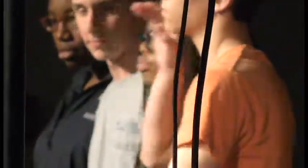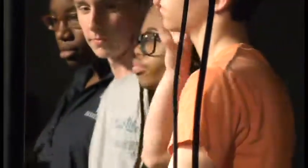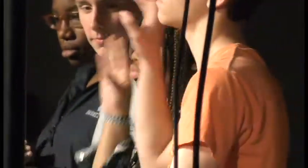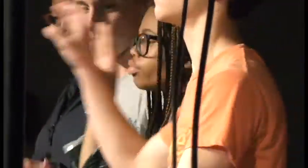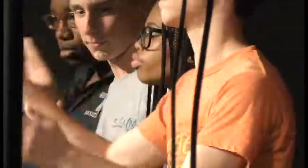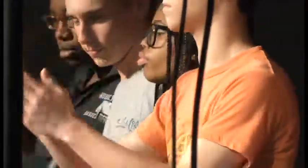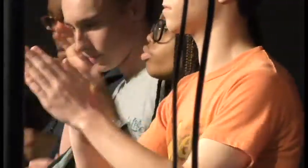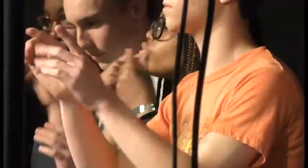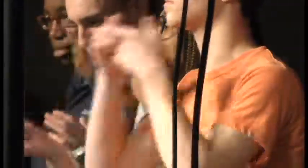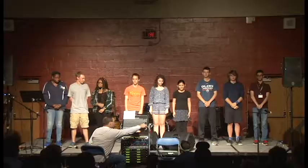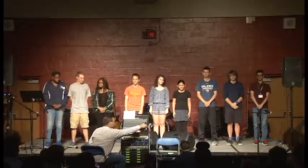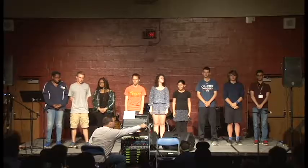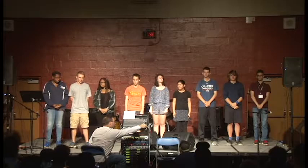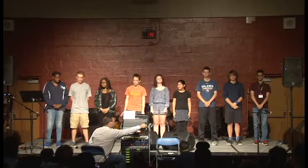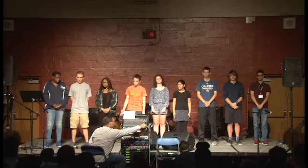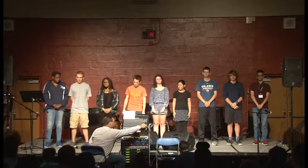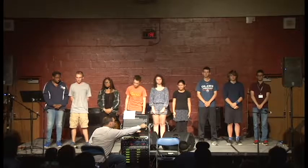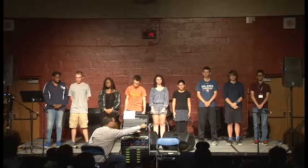I'm still in the home of me